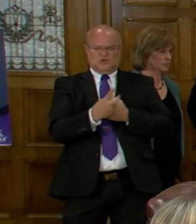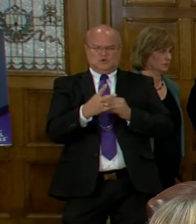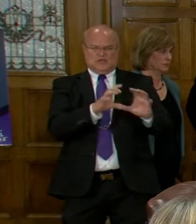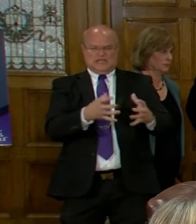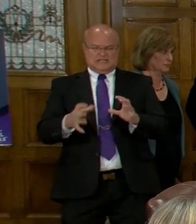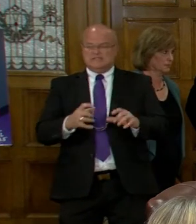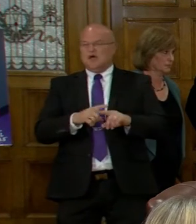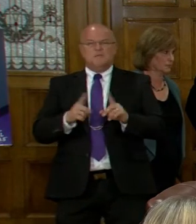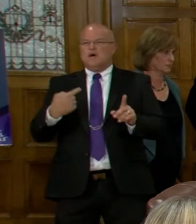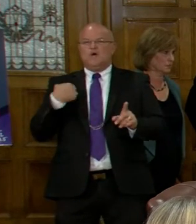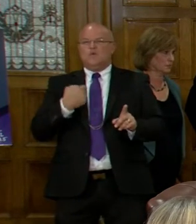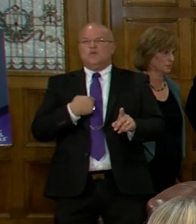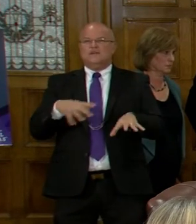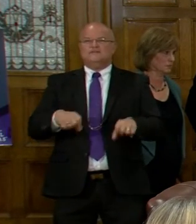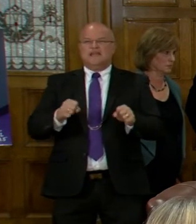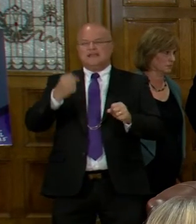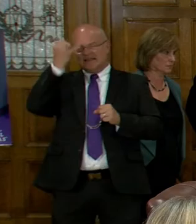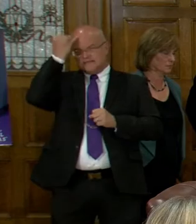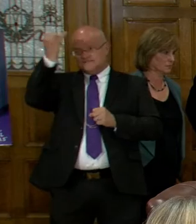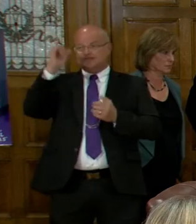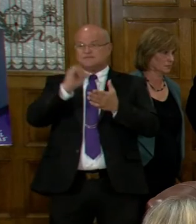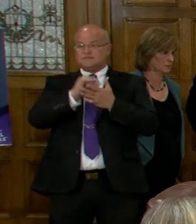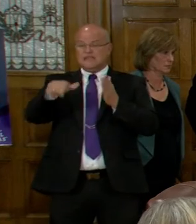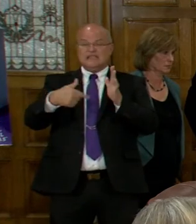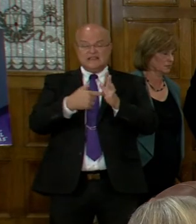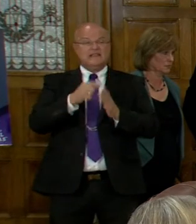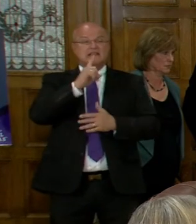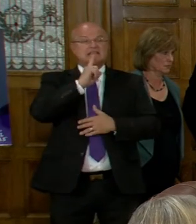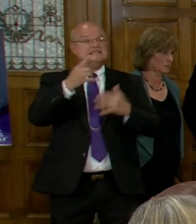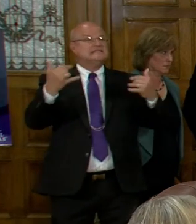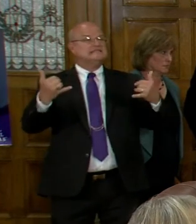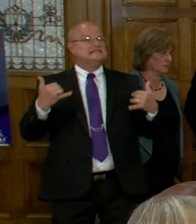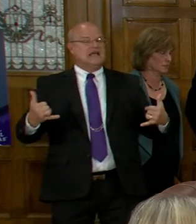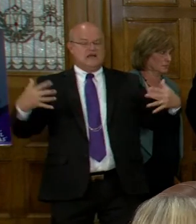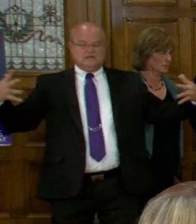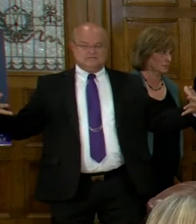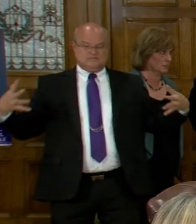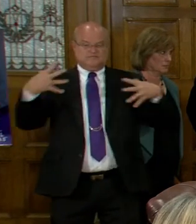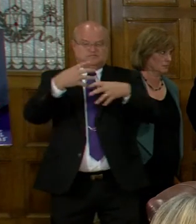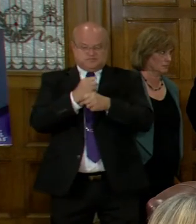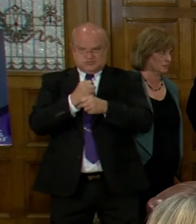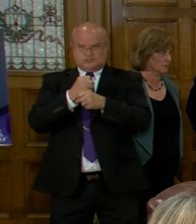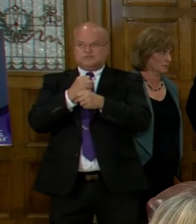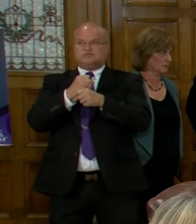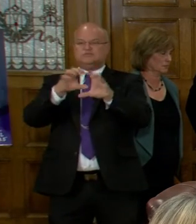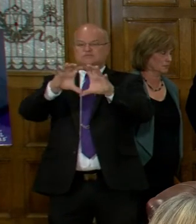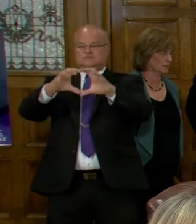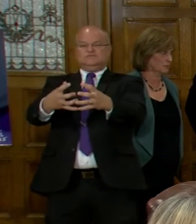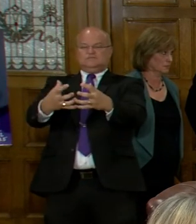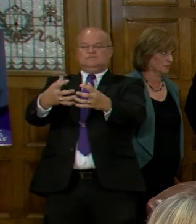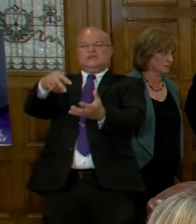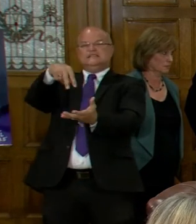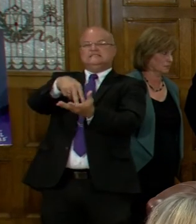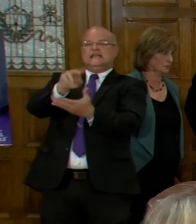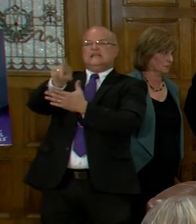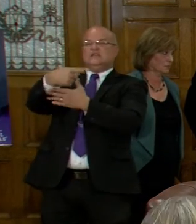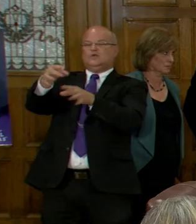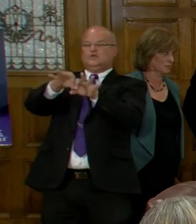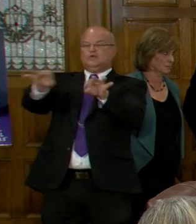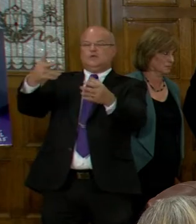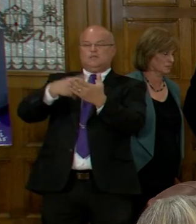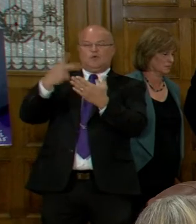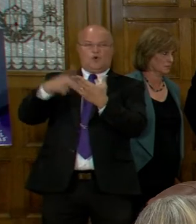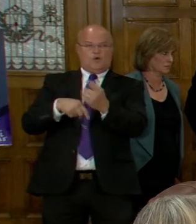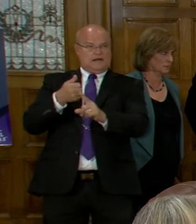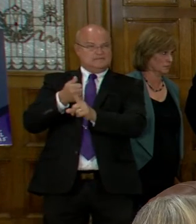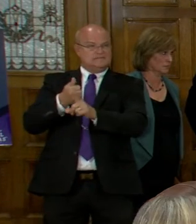taken the route that this is now a comprehensive discipline. It deserves a standalone degree program,